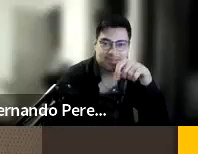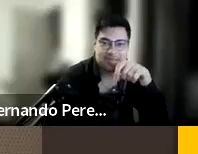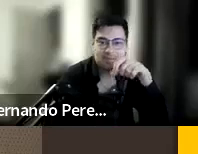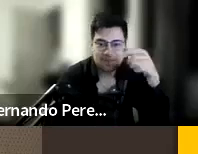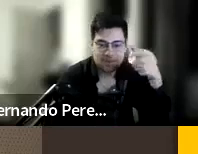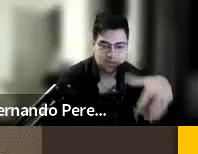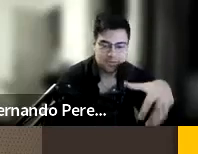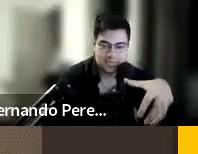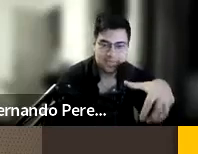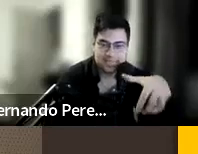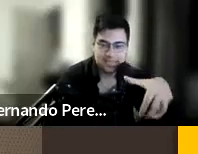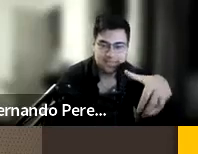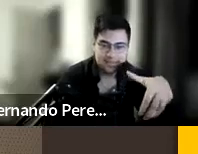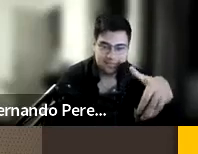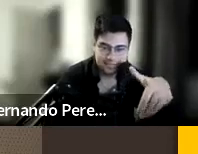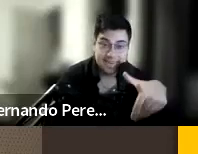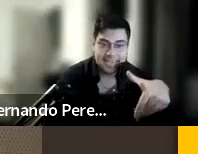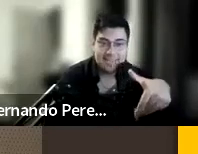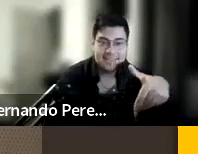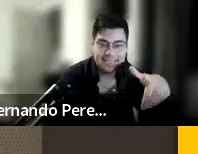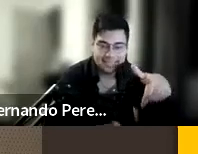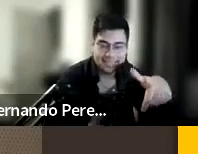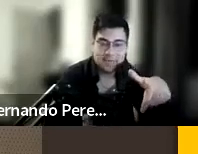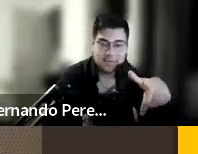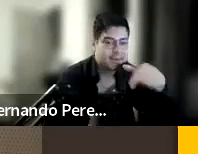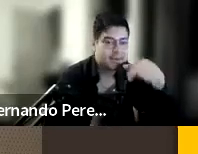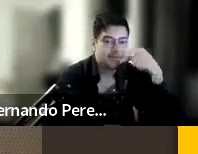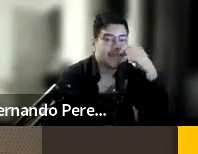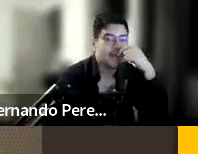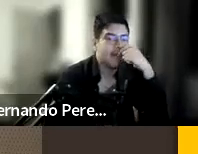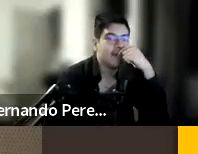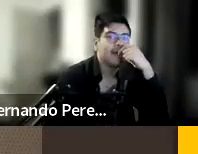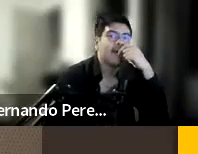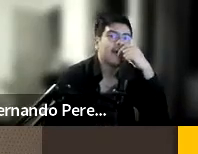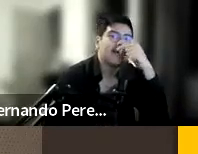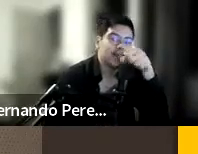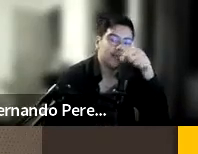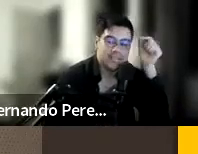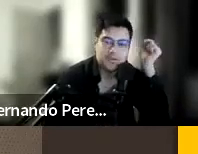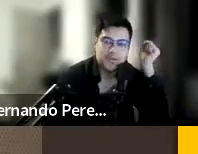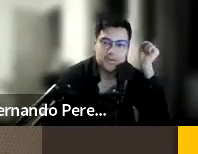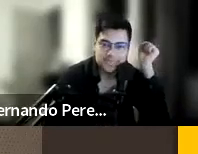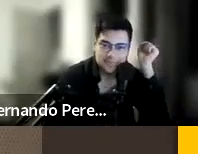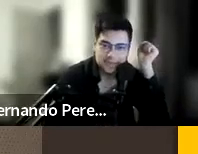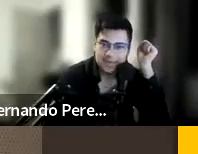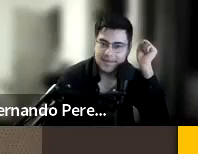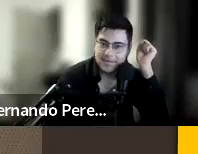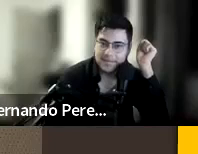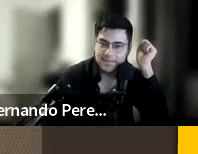de Ámbar, como lo tiene cerca, ella tiene el cuaderno cerca. En tu caso, ¿cuál usas, Ámbar?